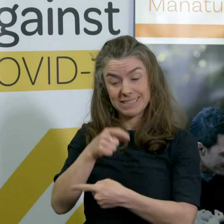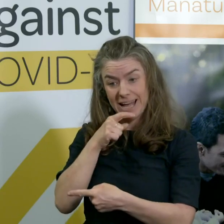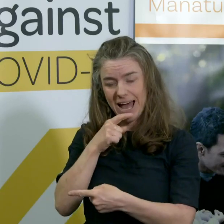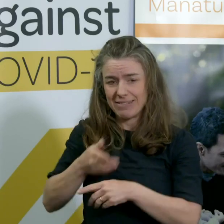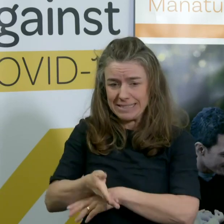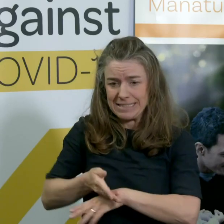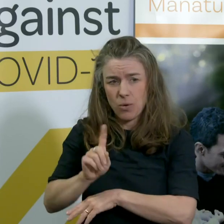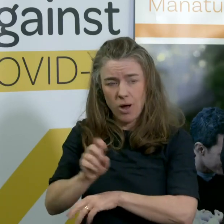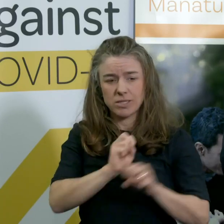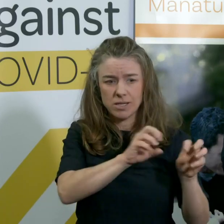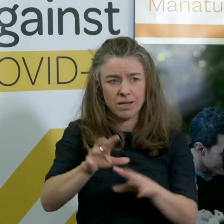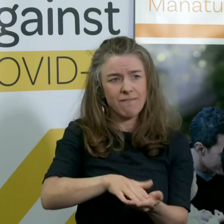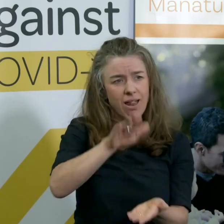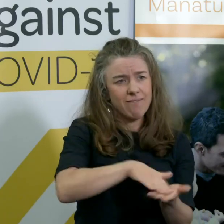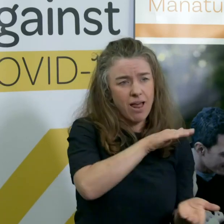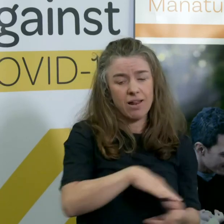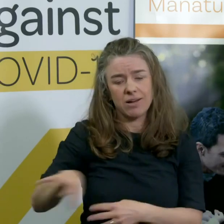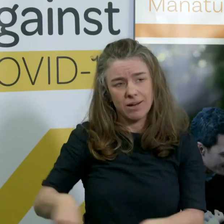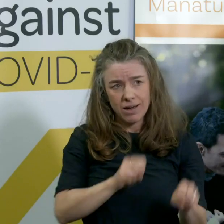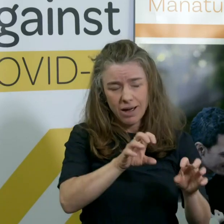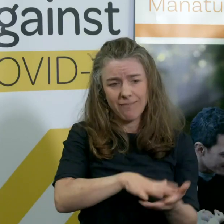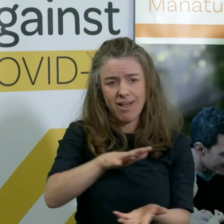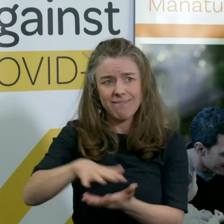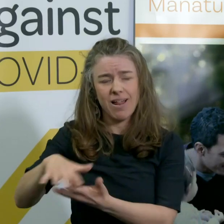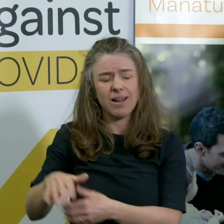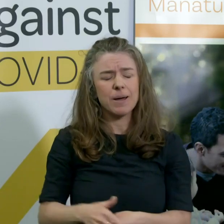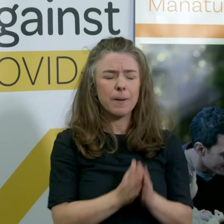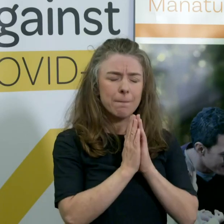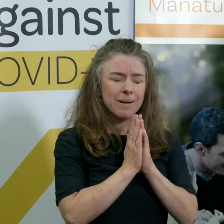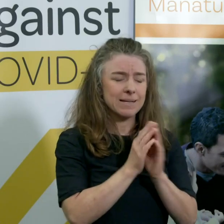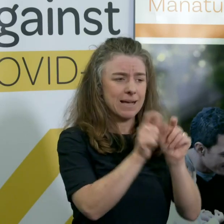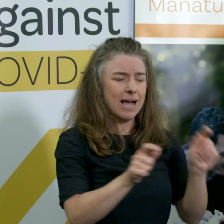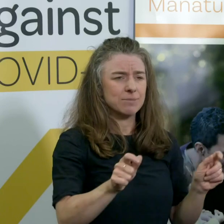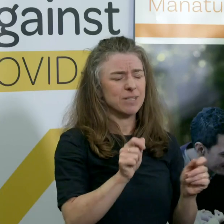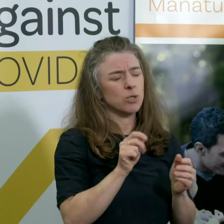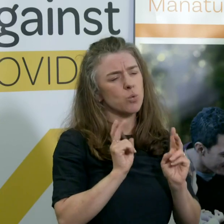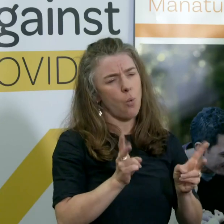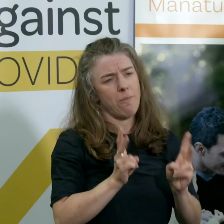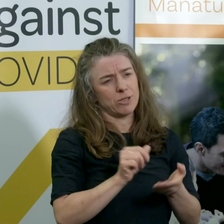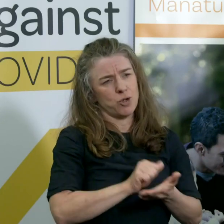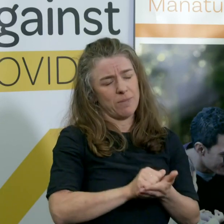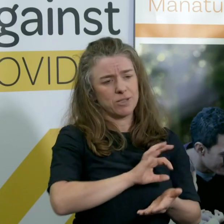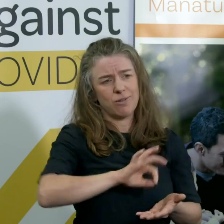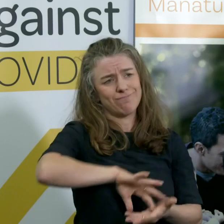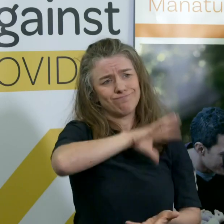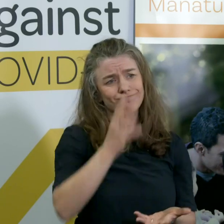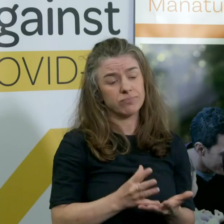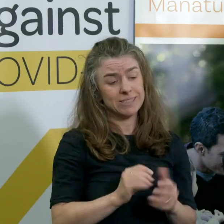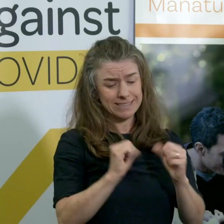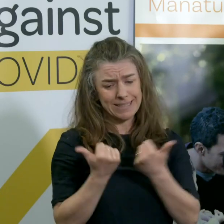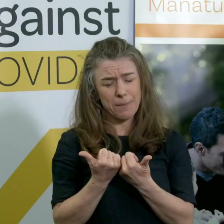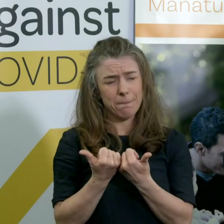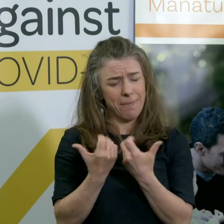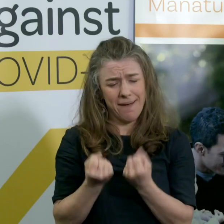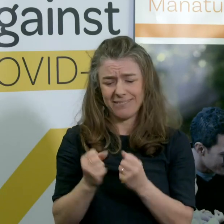meet customers' needs. We continue to encourage customers to shop normally. Our teams have everything in